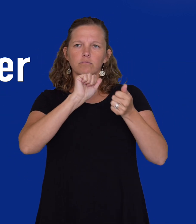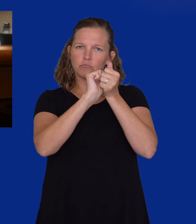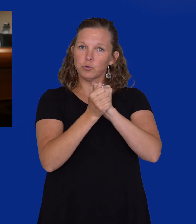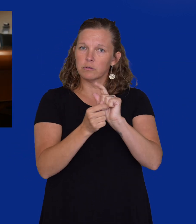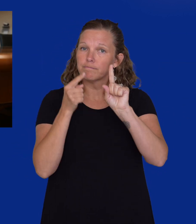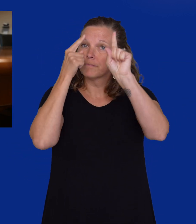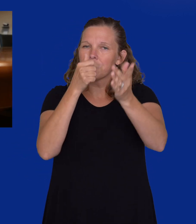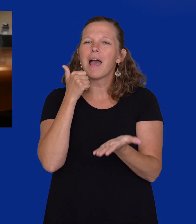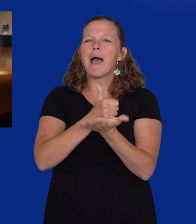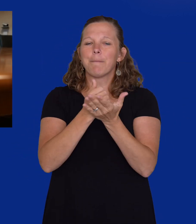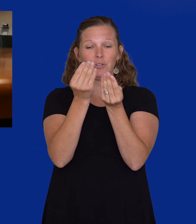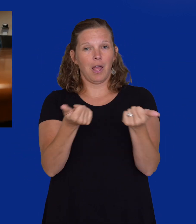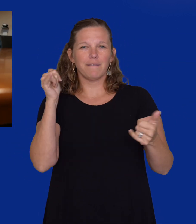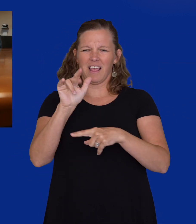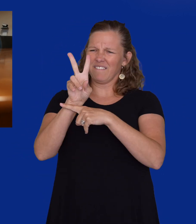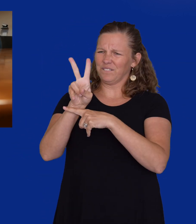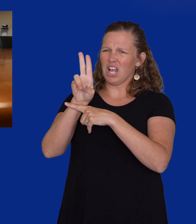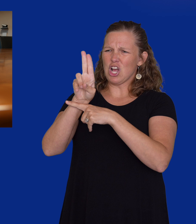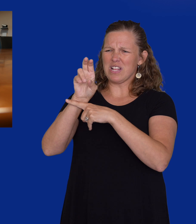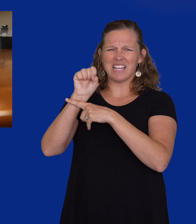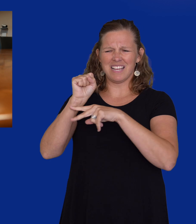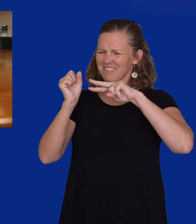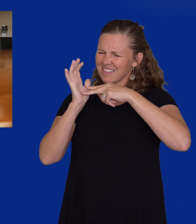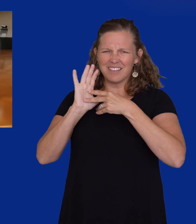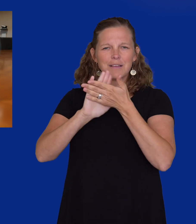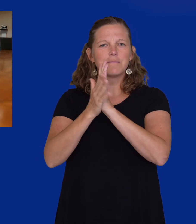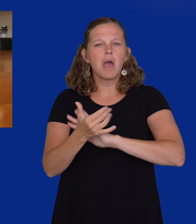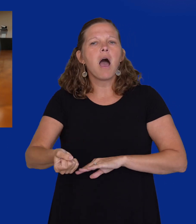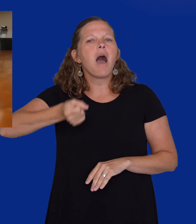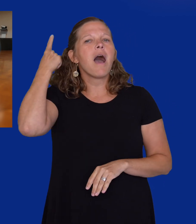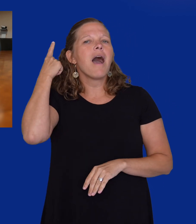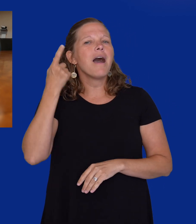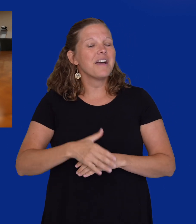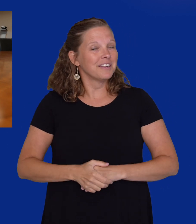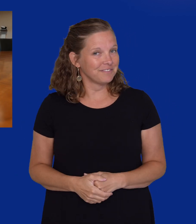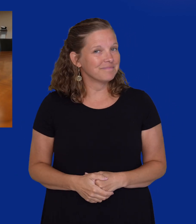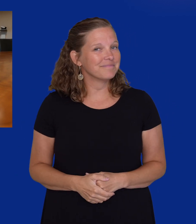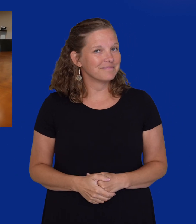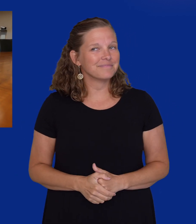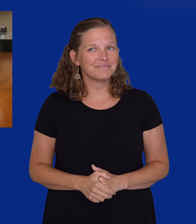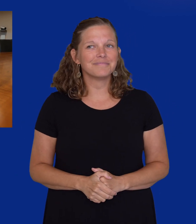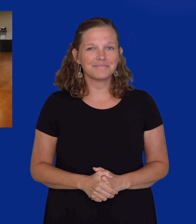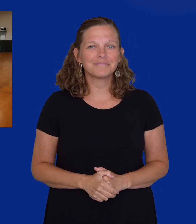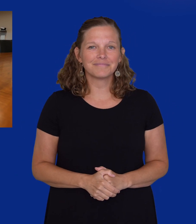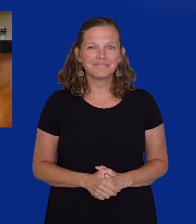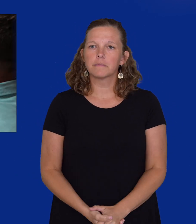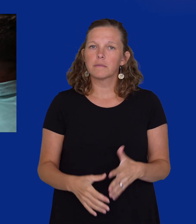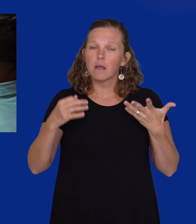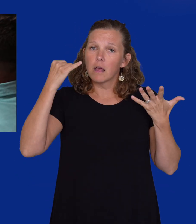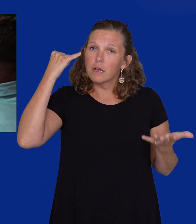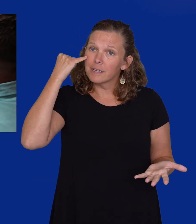The goal is to help solve unsolved cases.